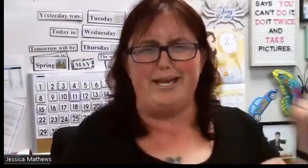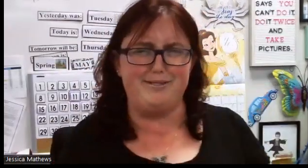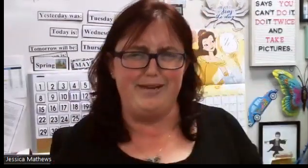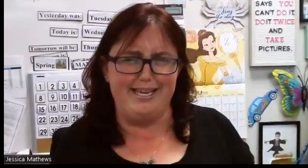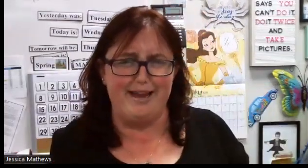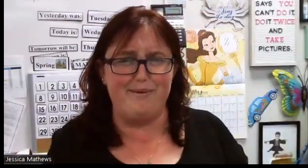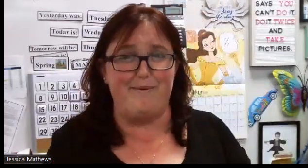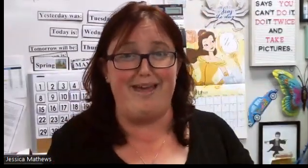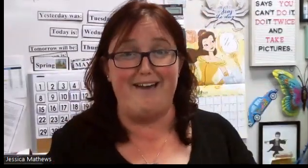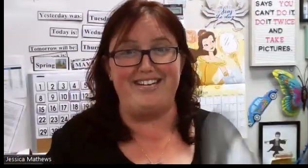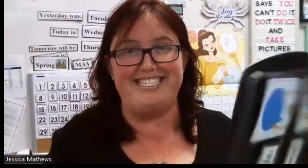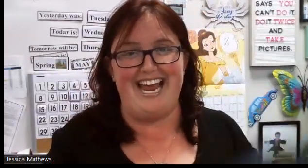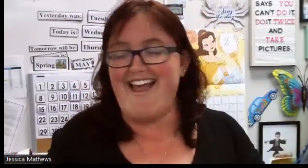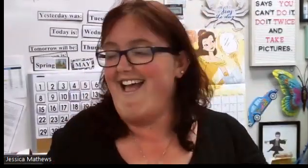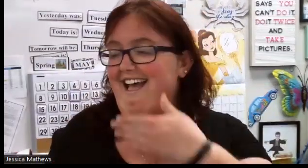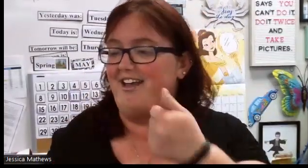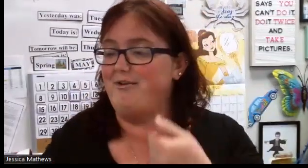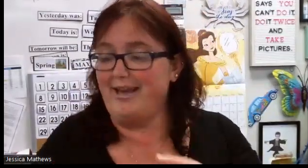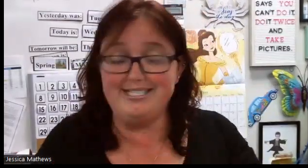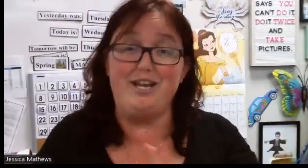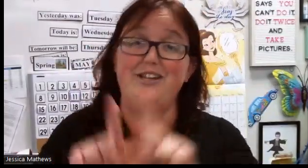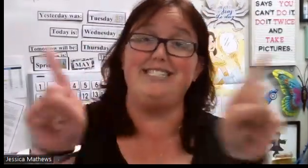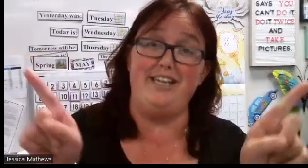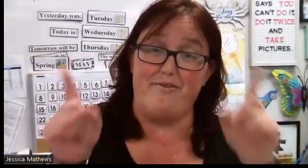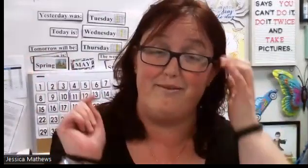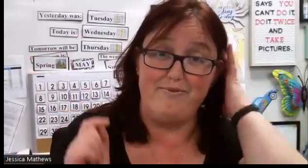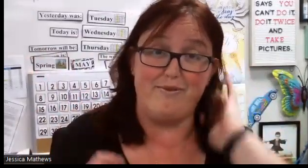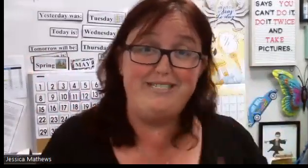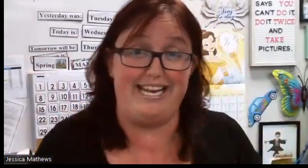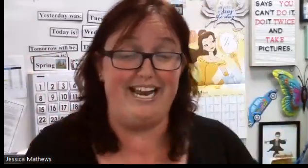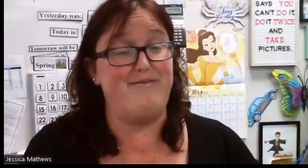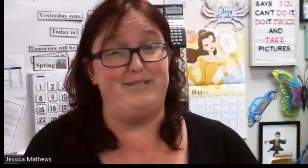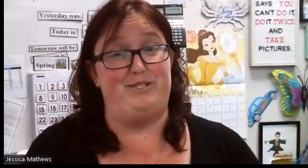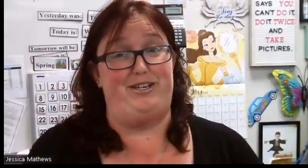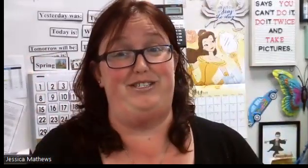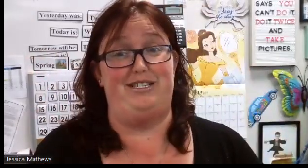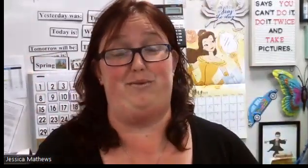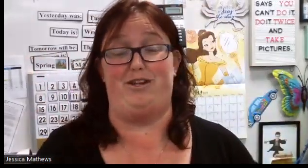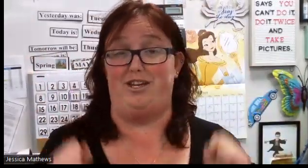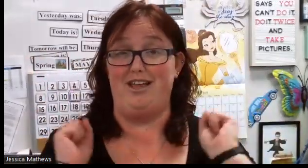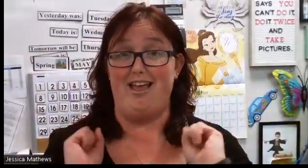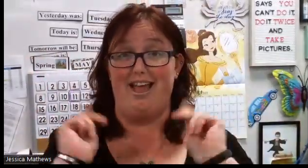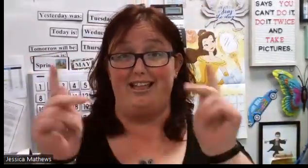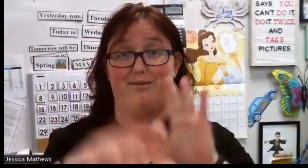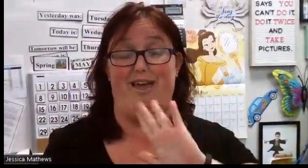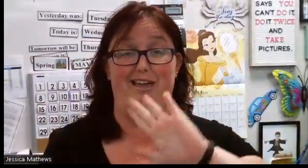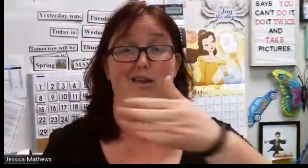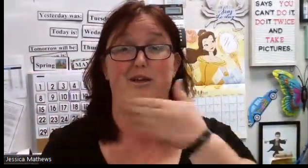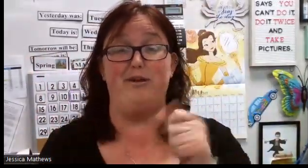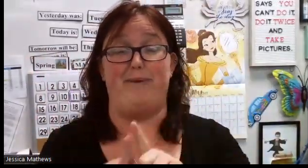best we can with what we have each day. And your best can look different from day to day and from situation to situation. And that's okay. Your